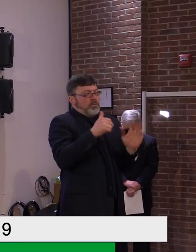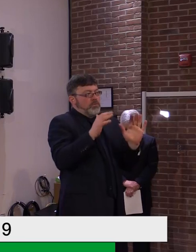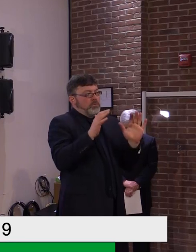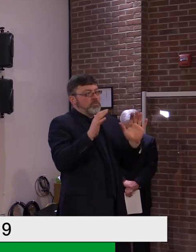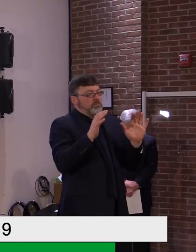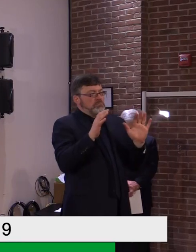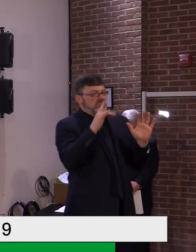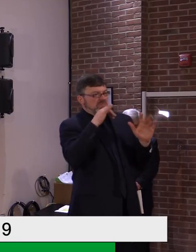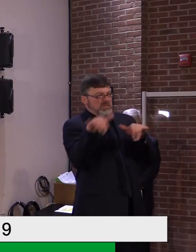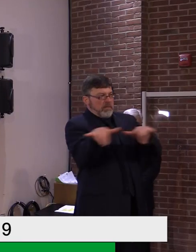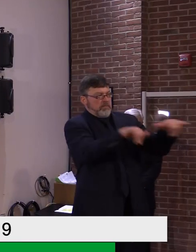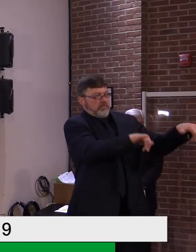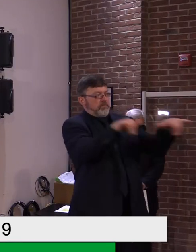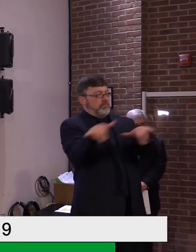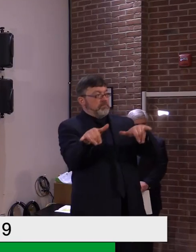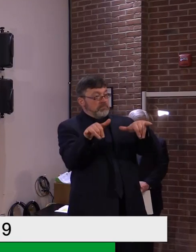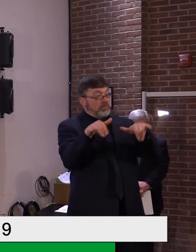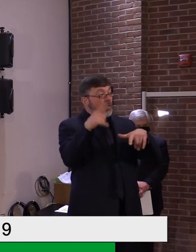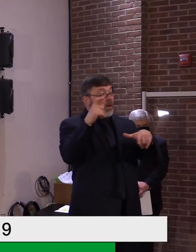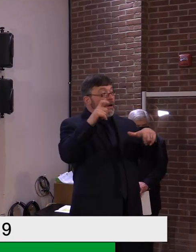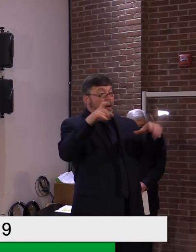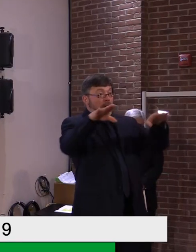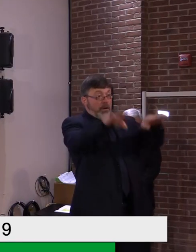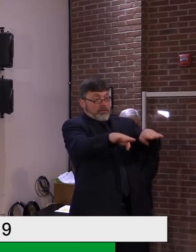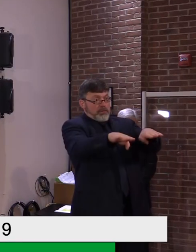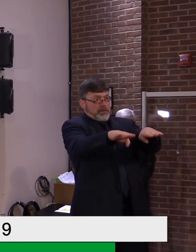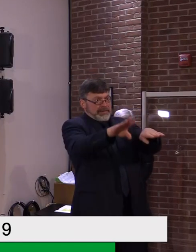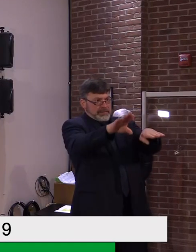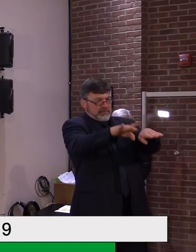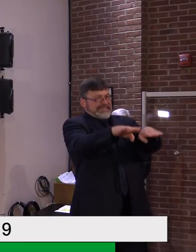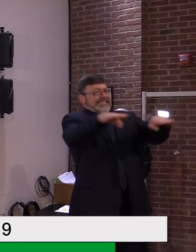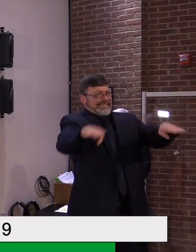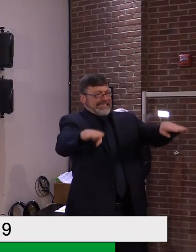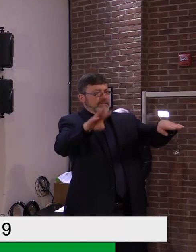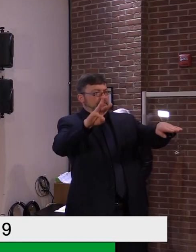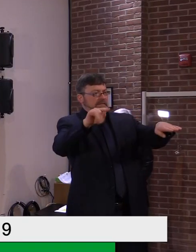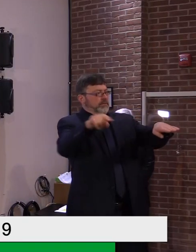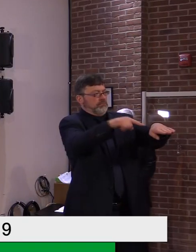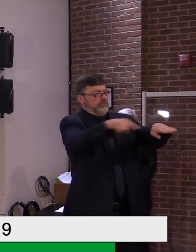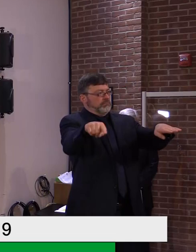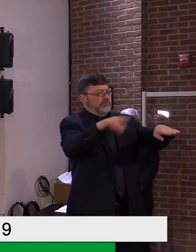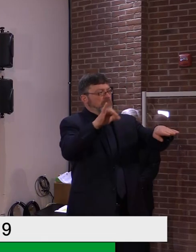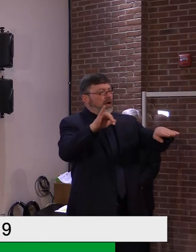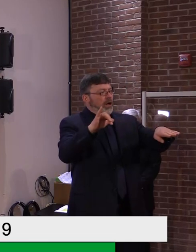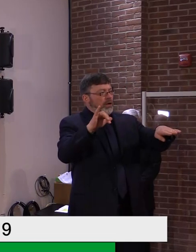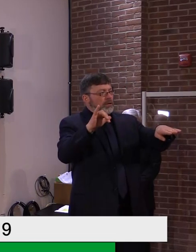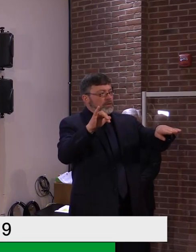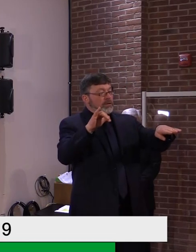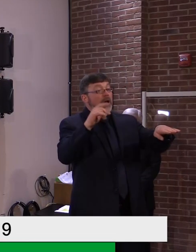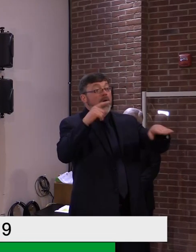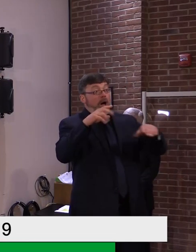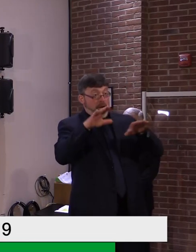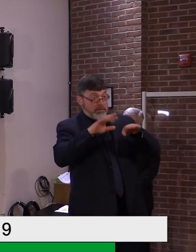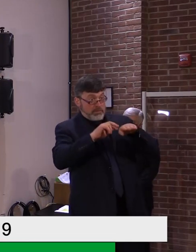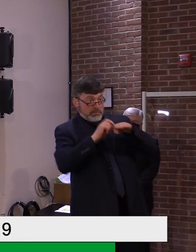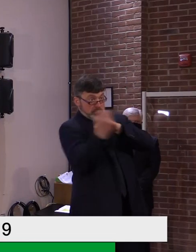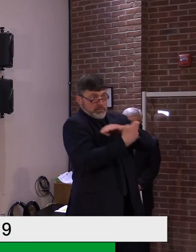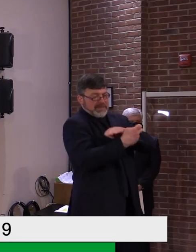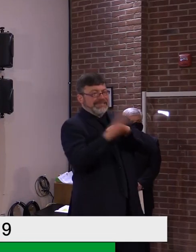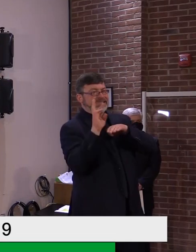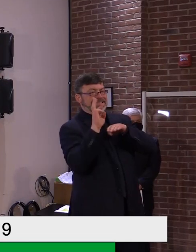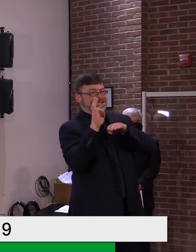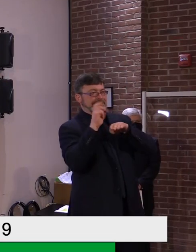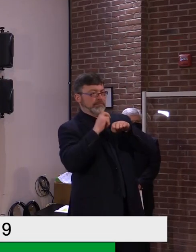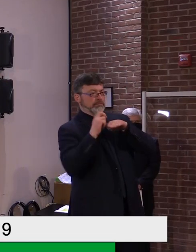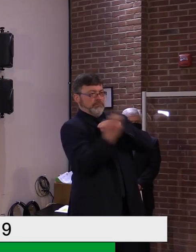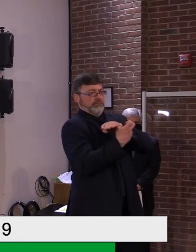seated if they're at tables that are no larger than six. And if they're seated at a bar, there has to be a